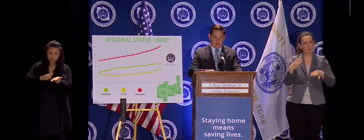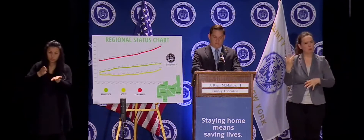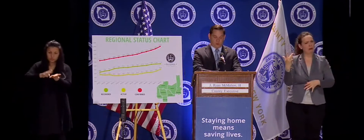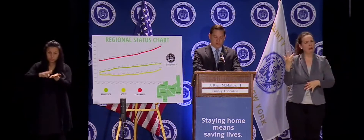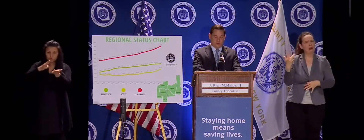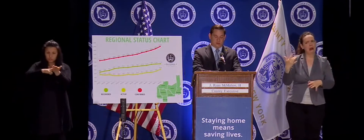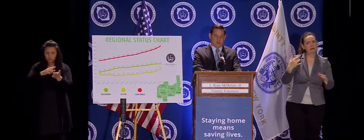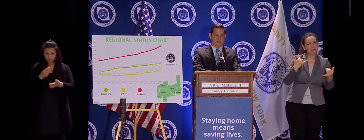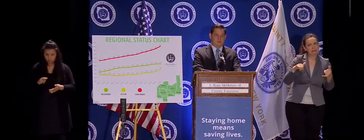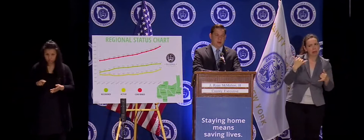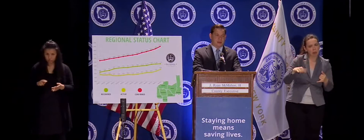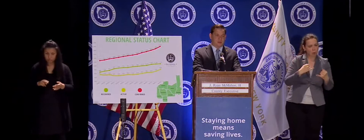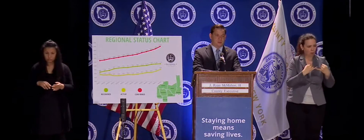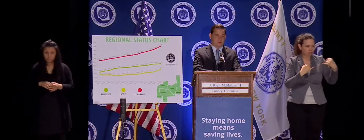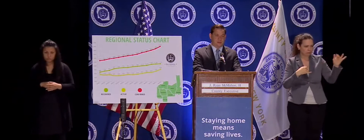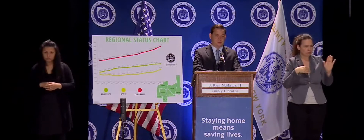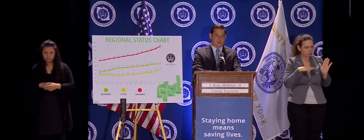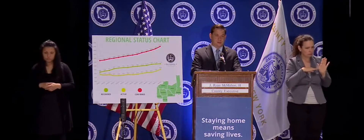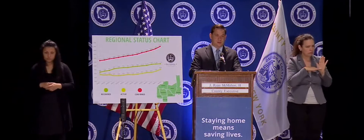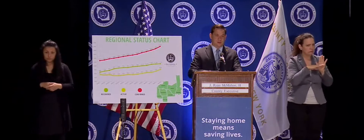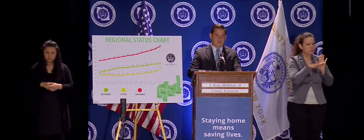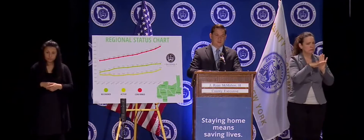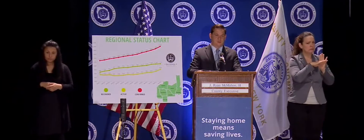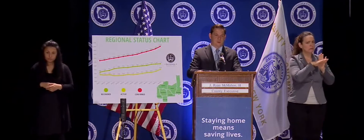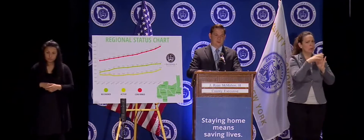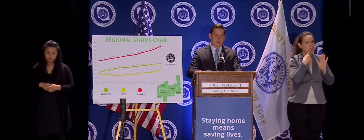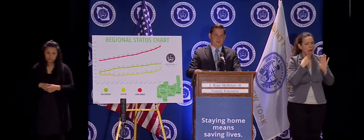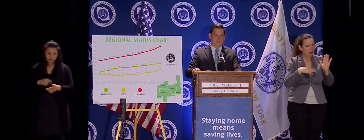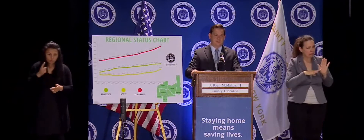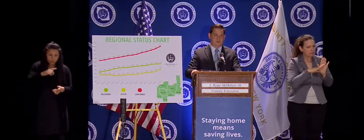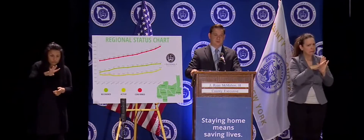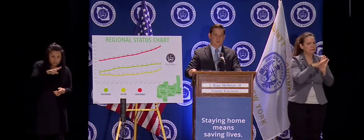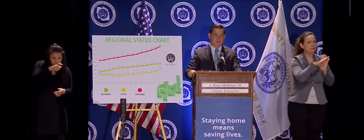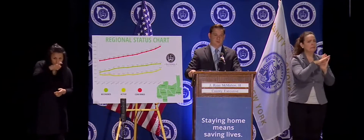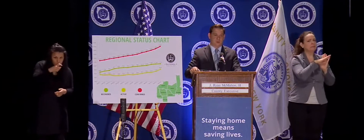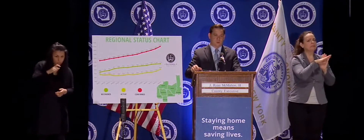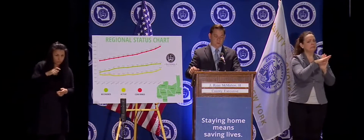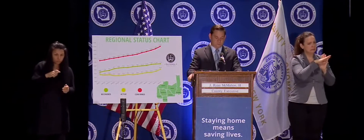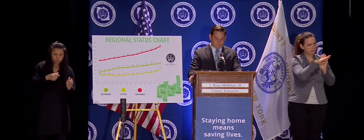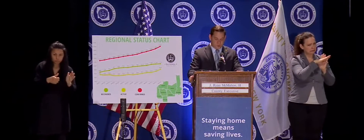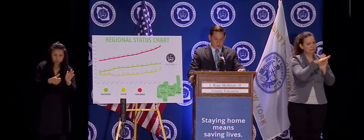We got 1,400 tests back in 3 days. You see 47,